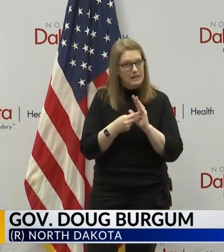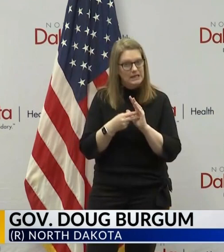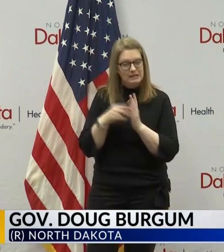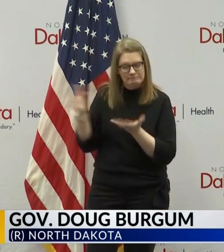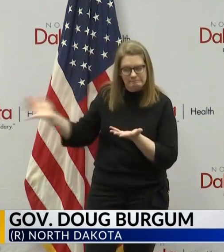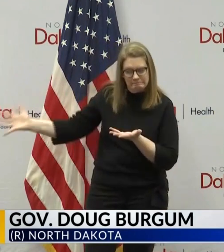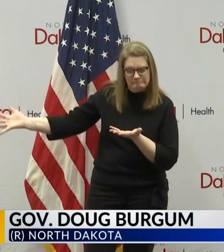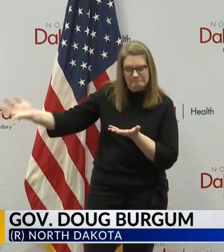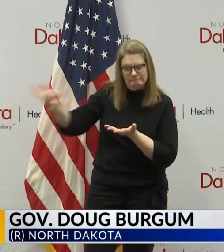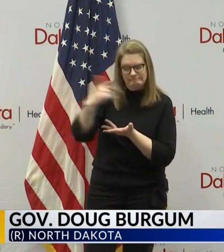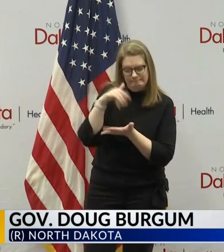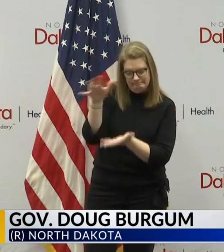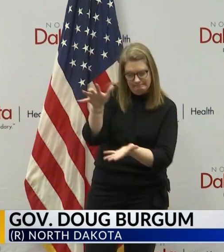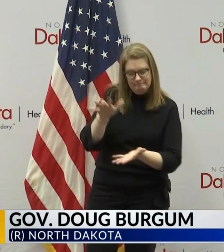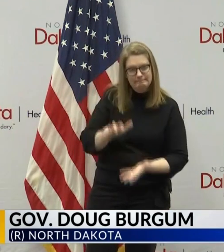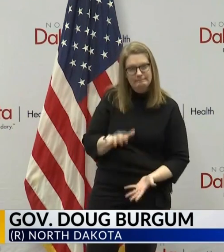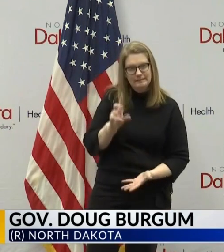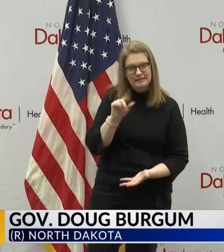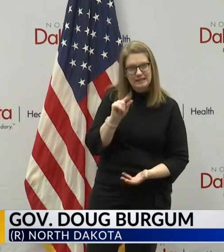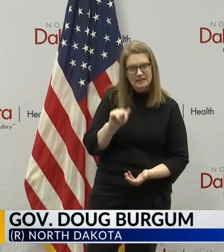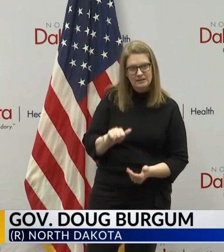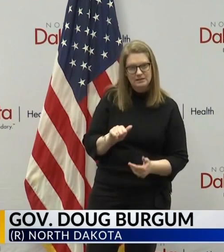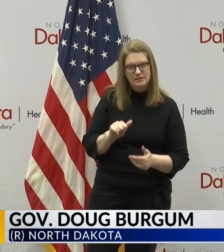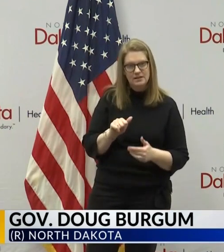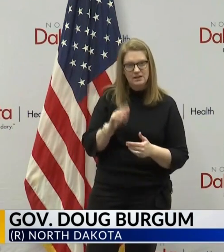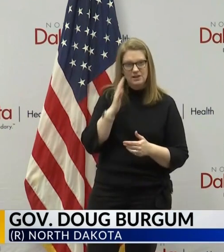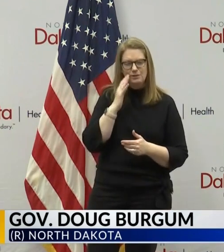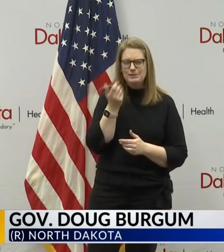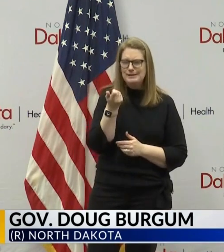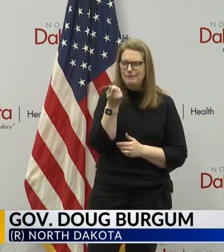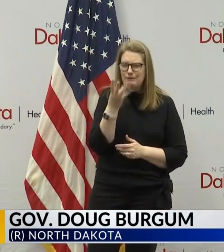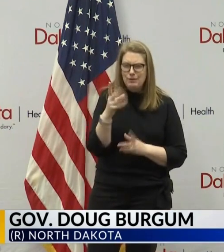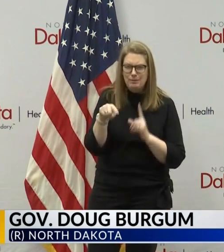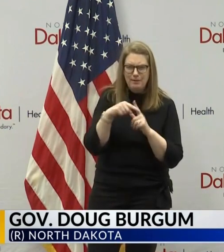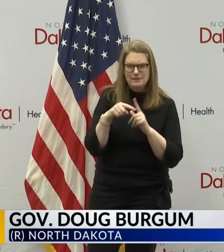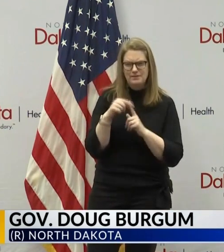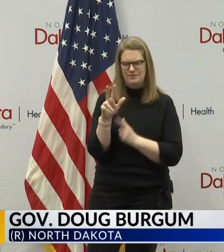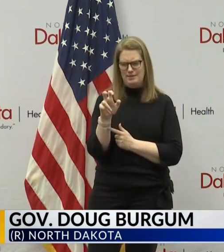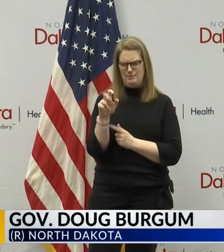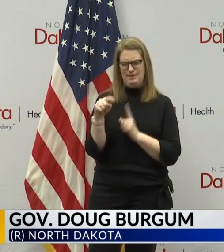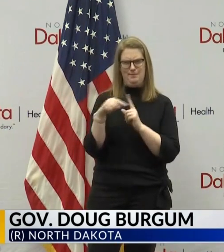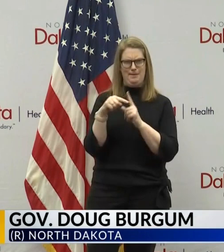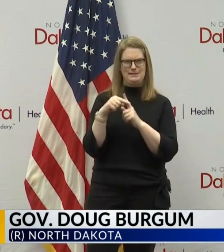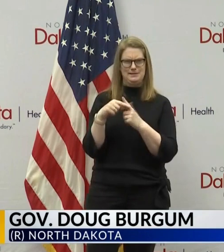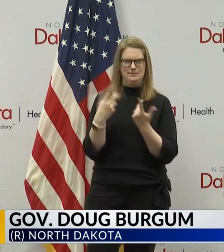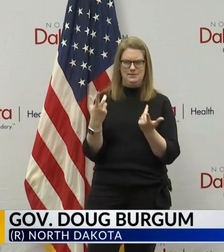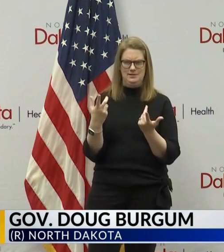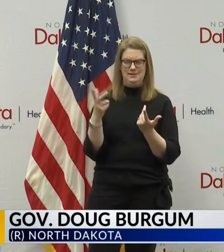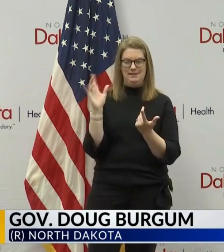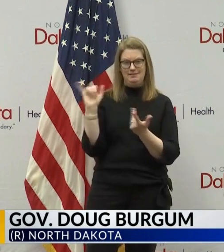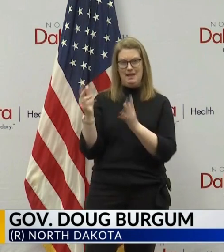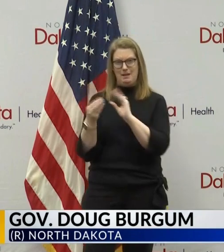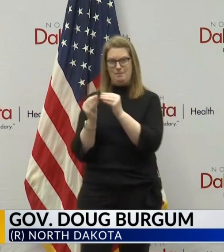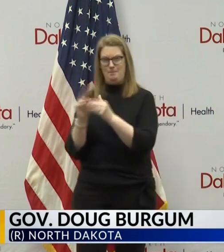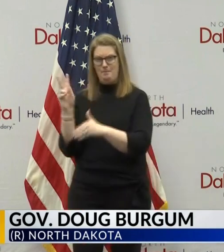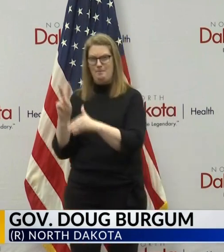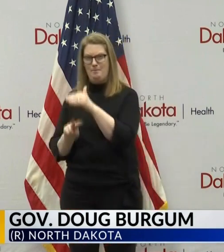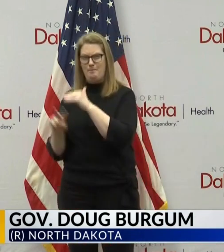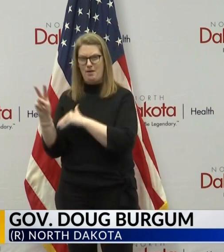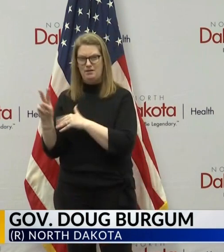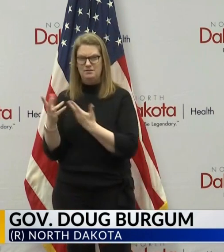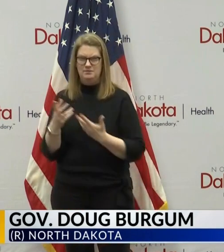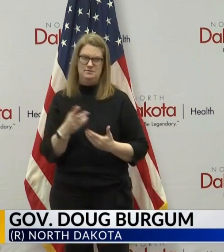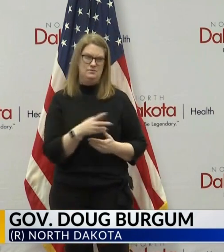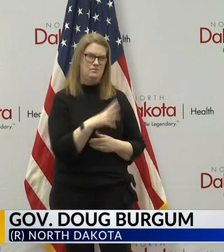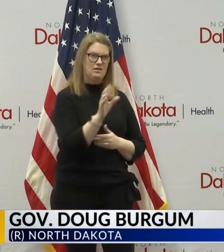into it. We've got actually so few positives when you're talking about 300 positives. I mean, a model like that versus a model for another state that